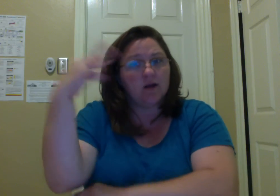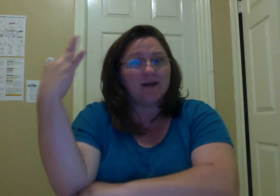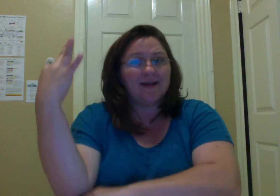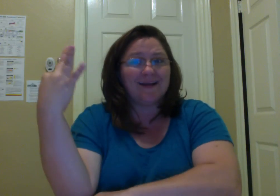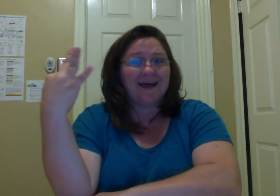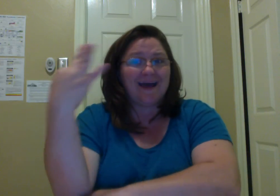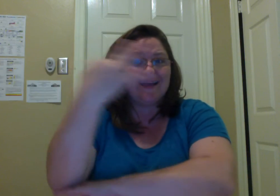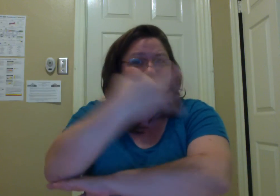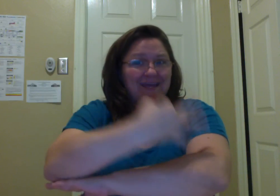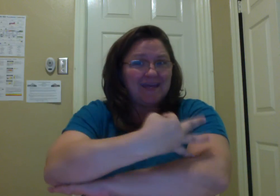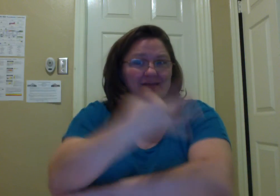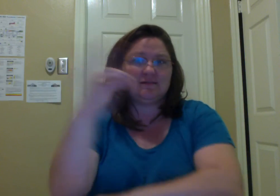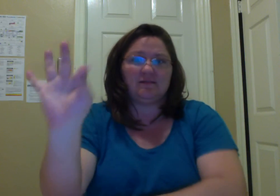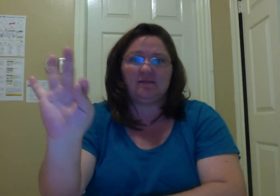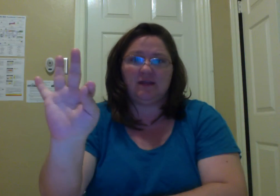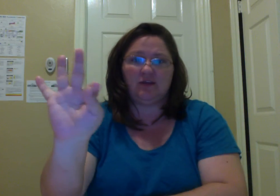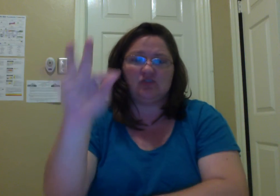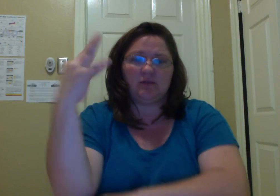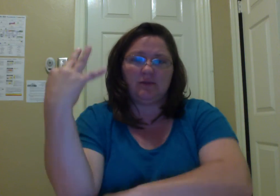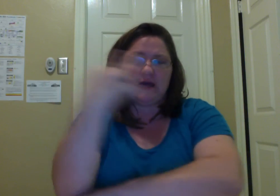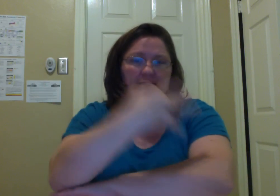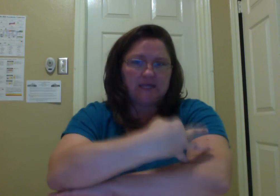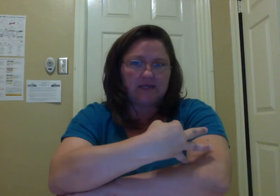for 9 days. This is the handshake. 9 days.